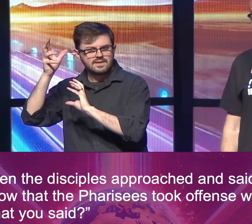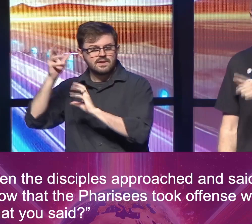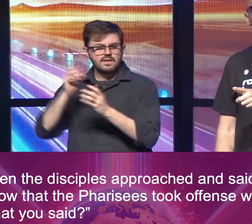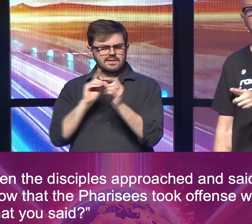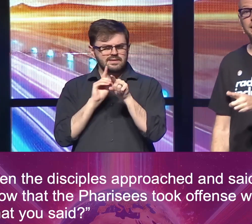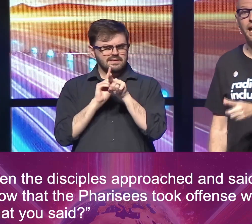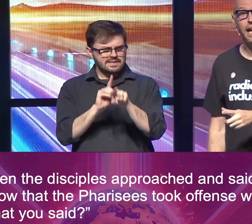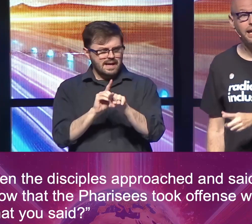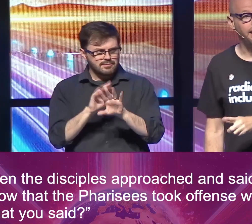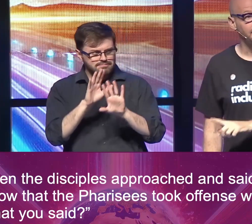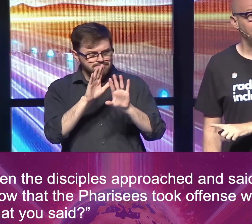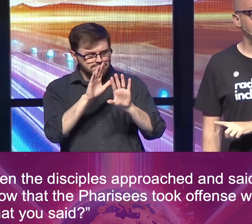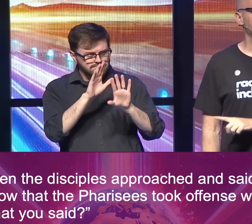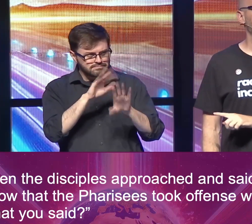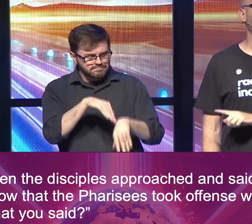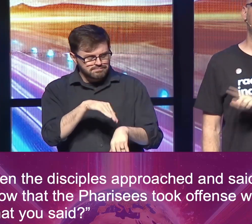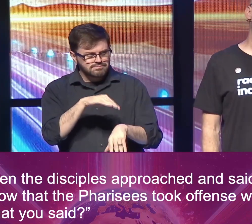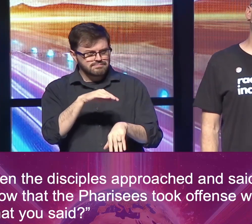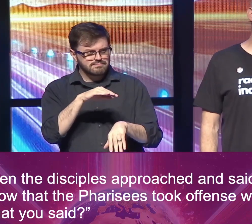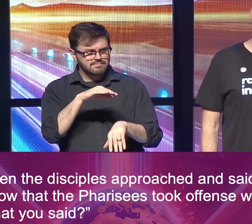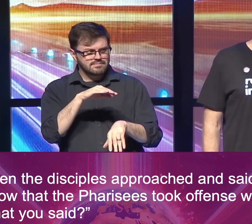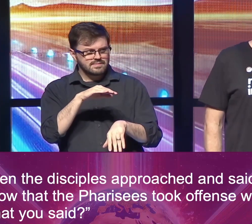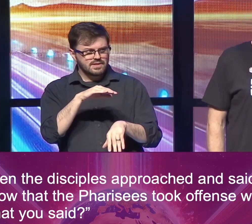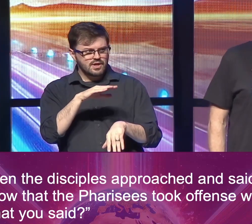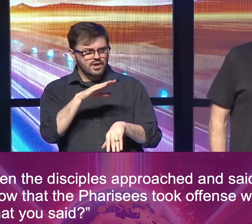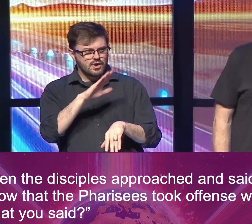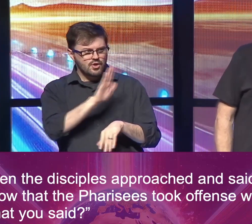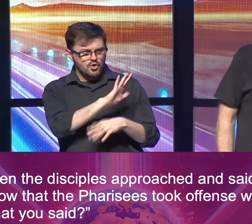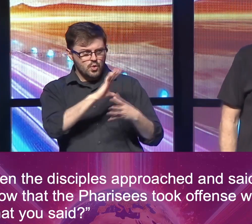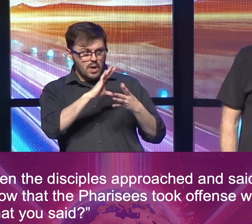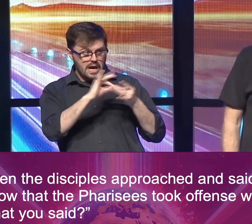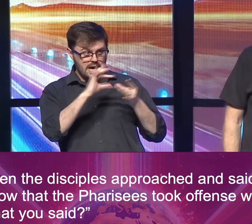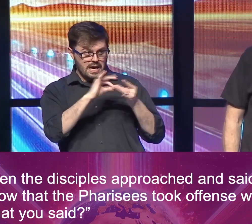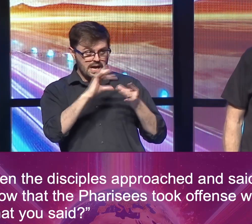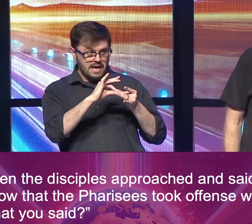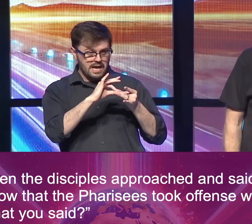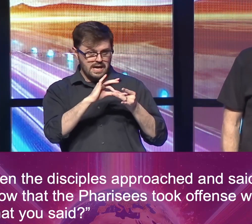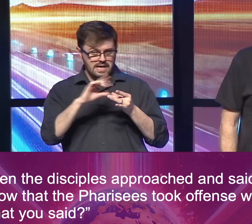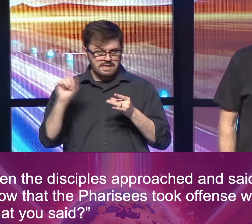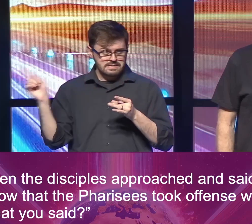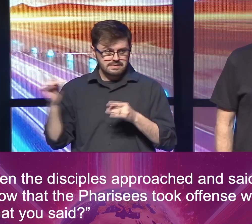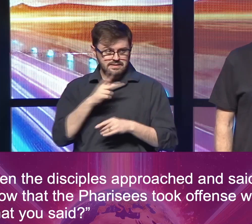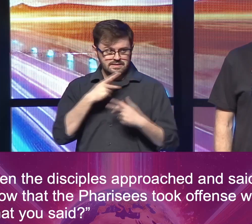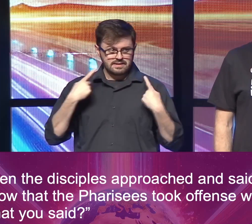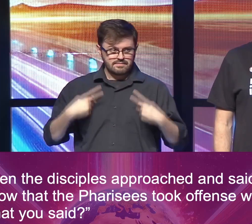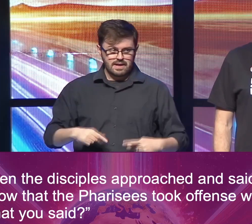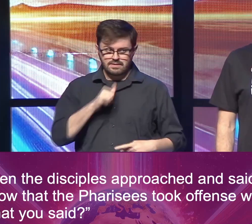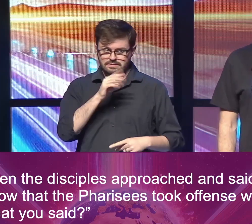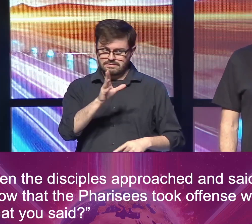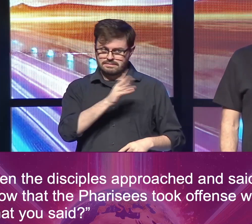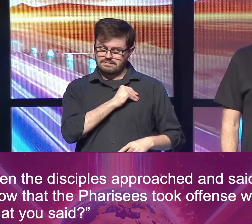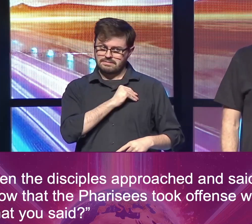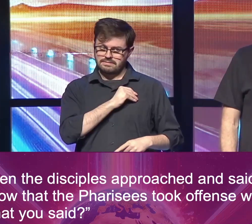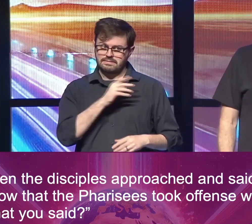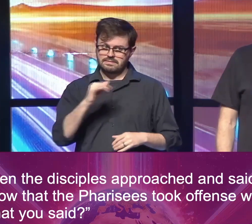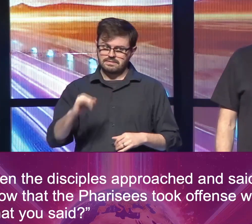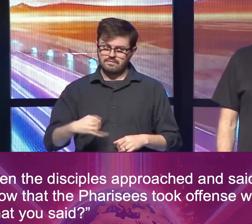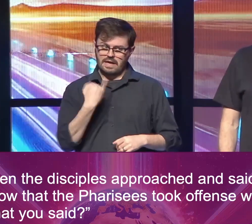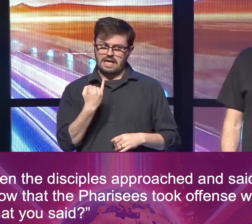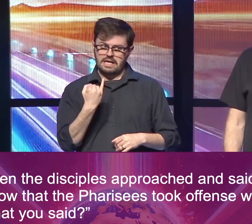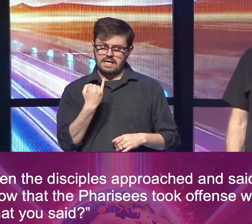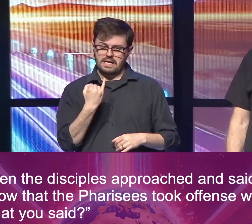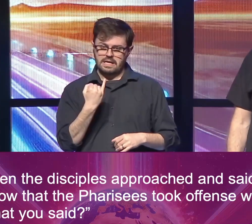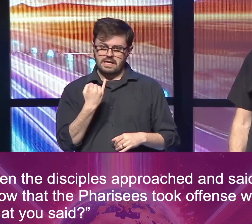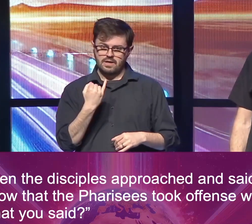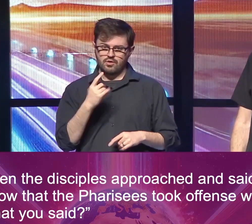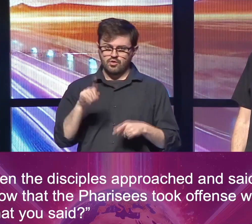but what you just said did not go over well with the Pharisees. They took pretty deep offense to that when they